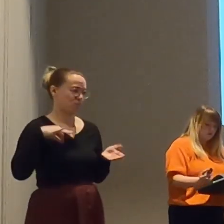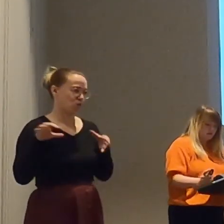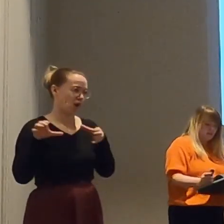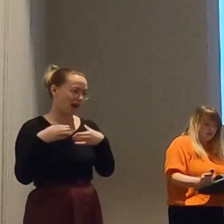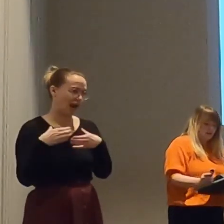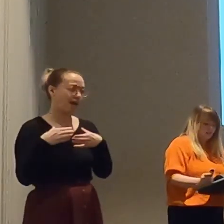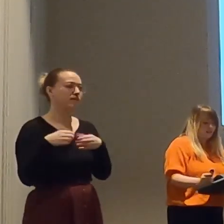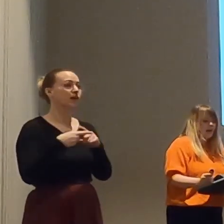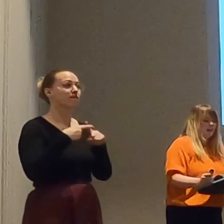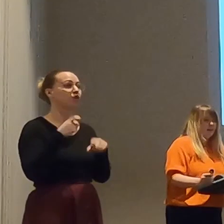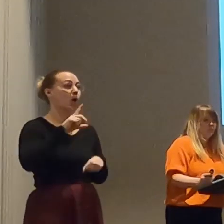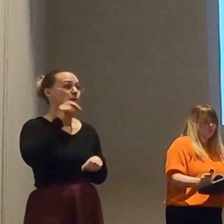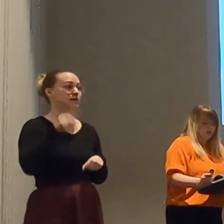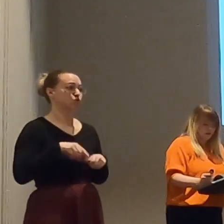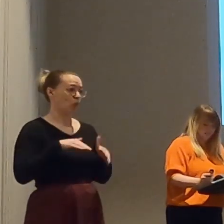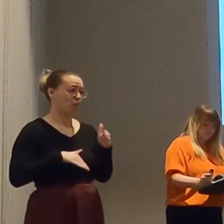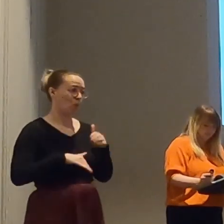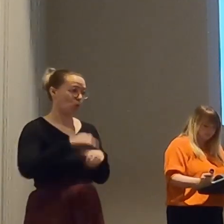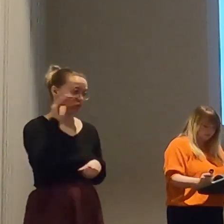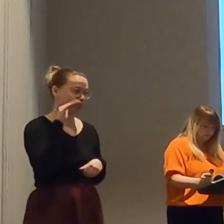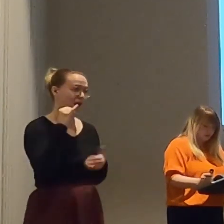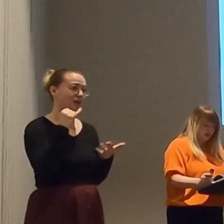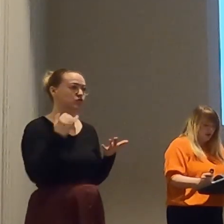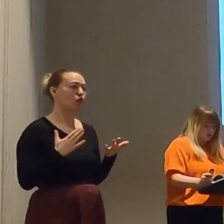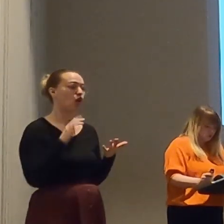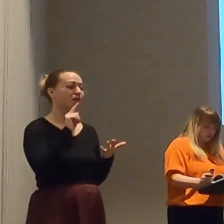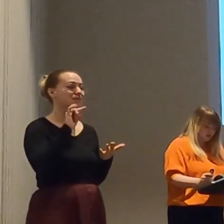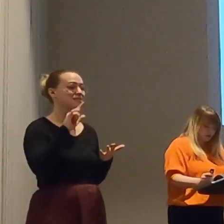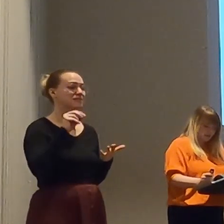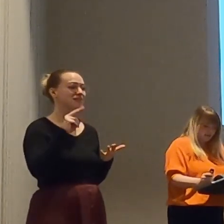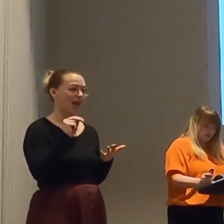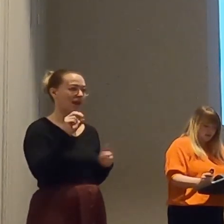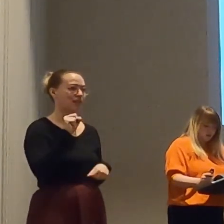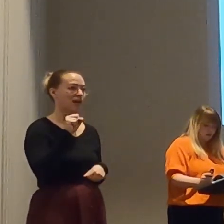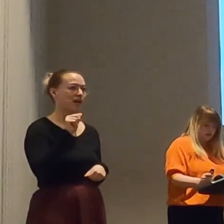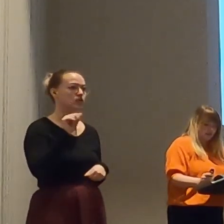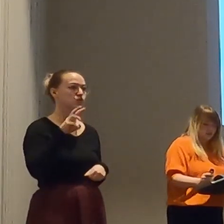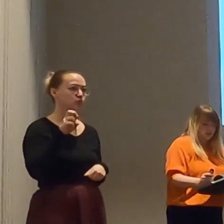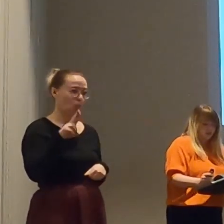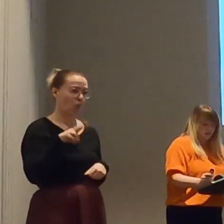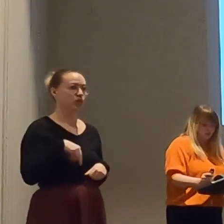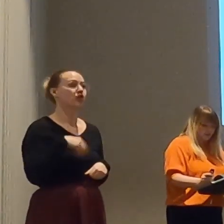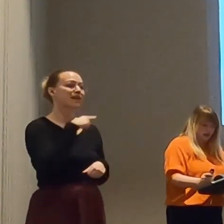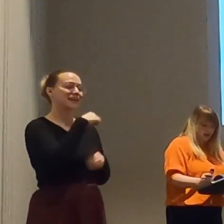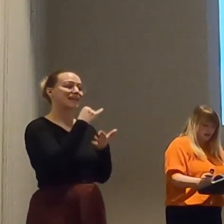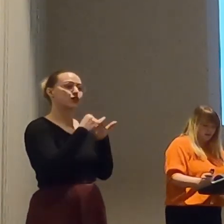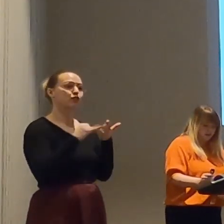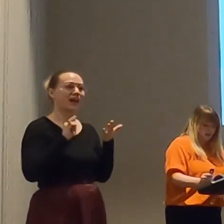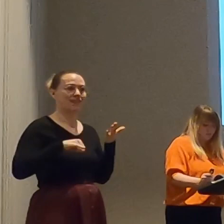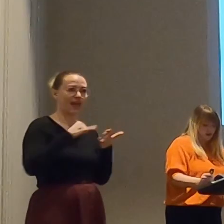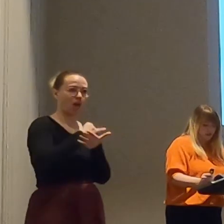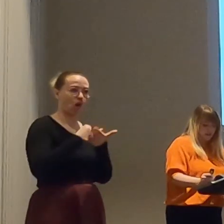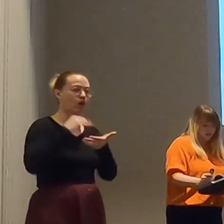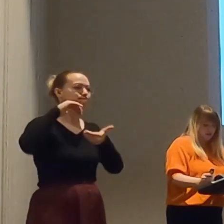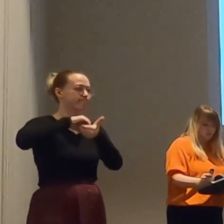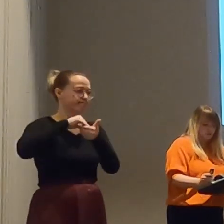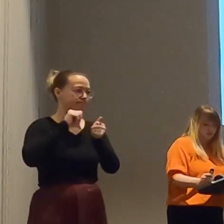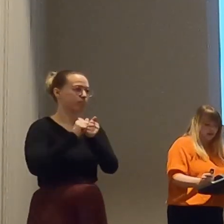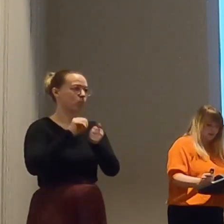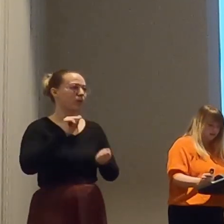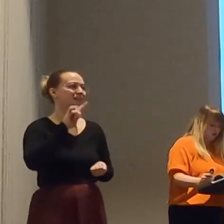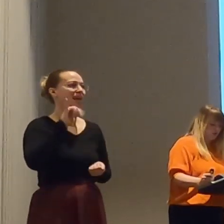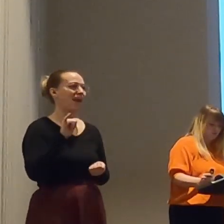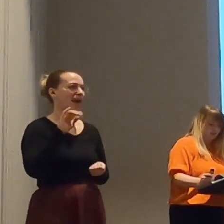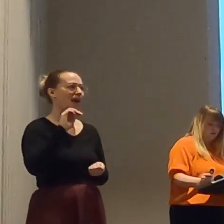Detroit born and raised artist Tylon Sawyer. Sawyer created this artwork in conjunction with the Allied Media Project,